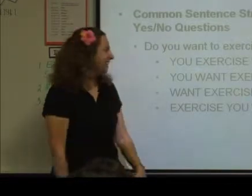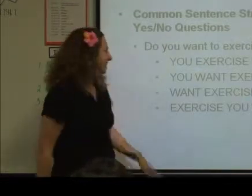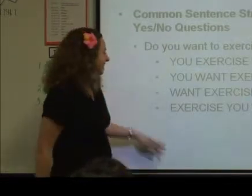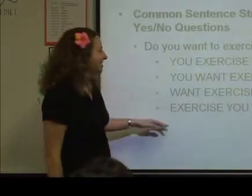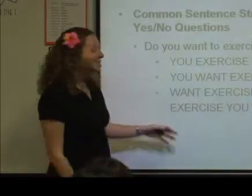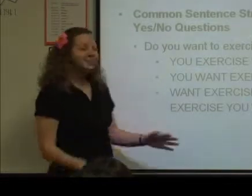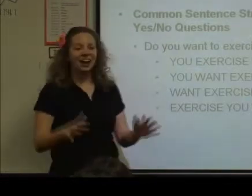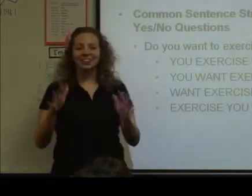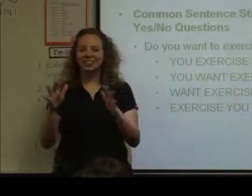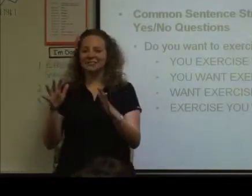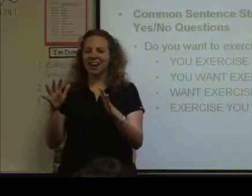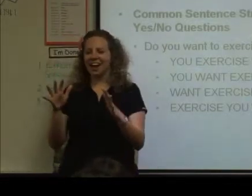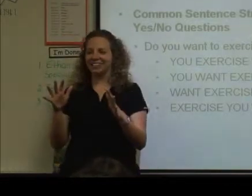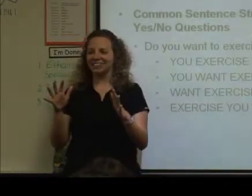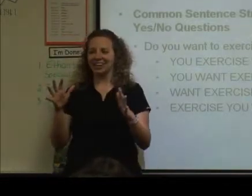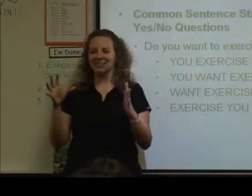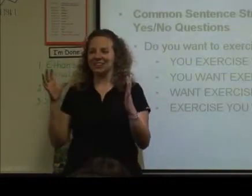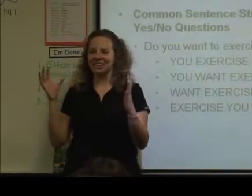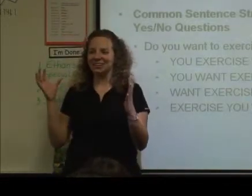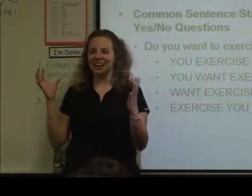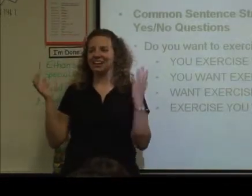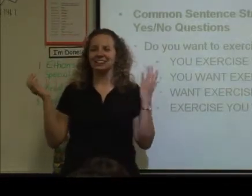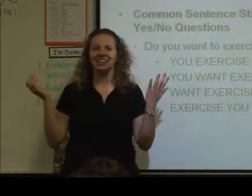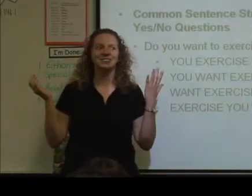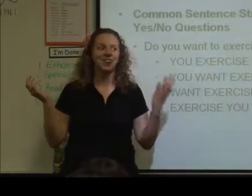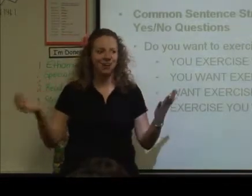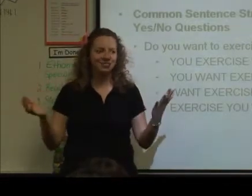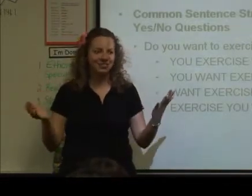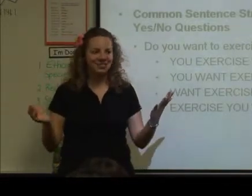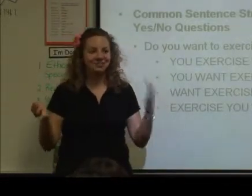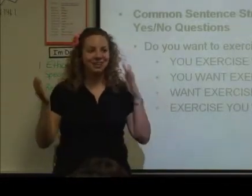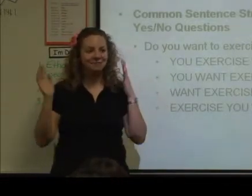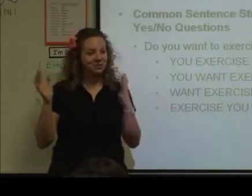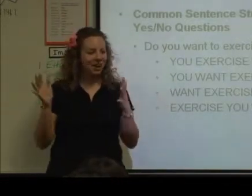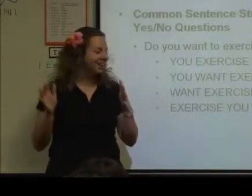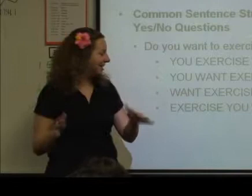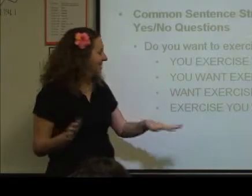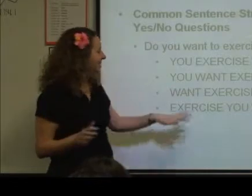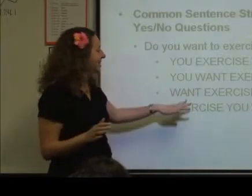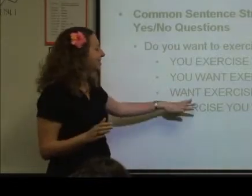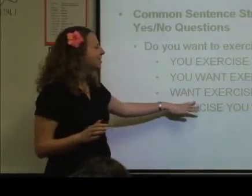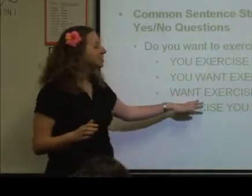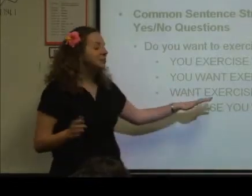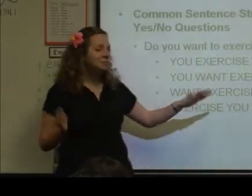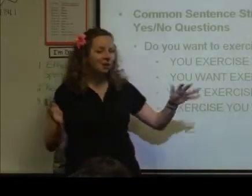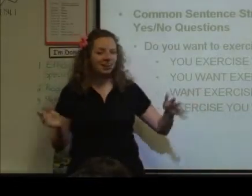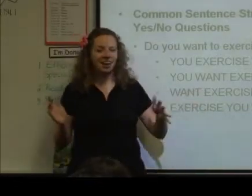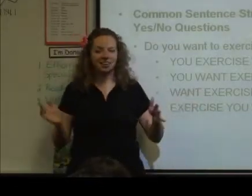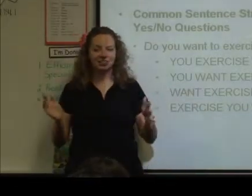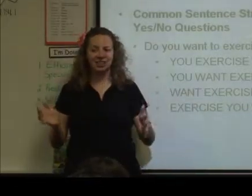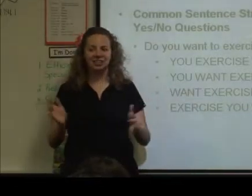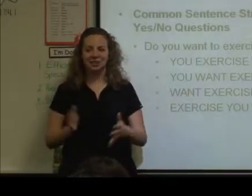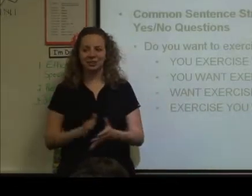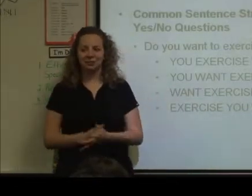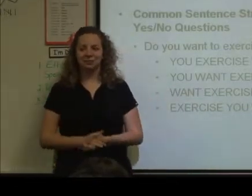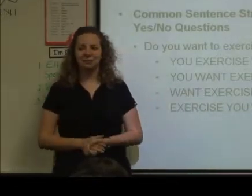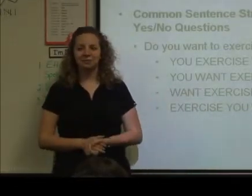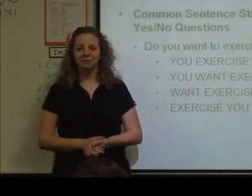Yeah. Try looking at my eyes this time. I can't make eye contact with all of you at the same time, but try it. Okay, ready? So one, exercise you.